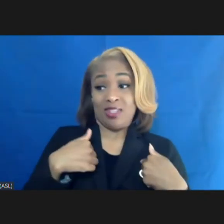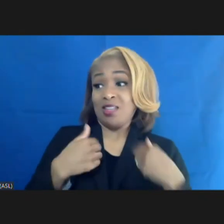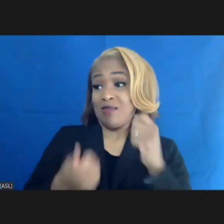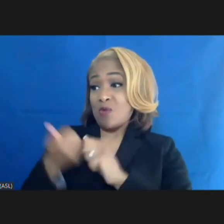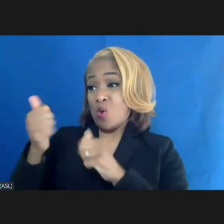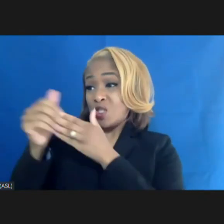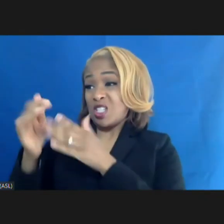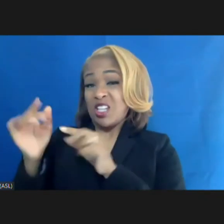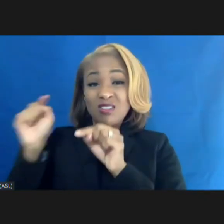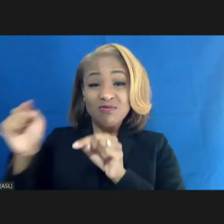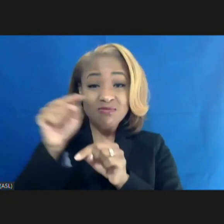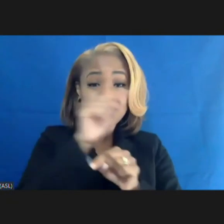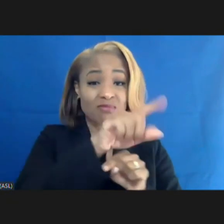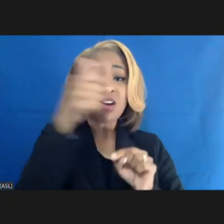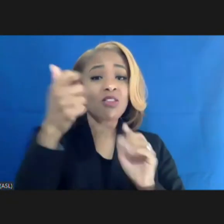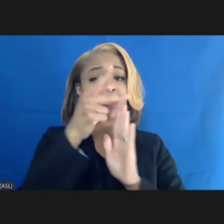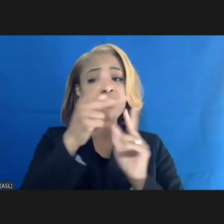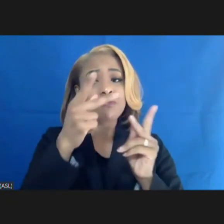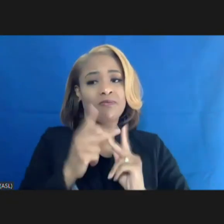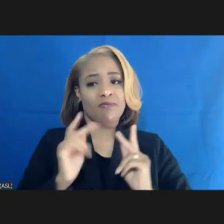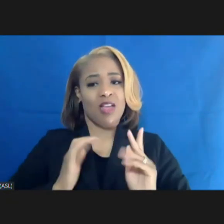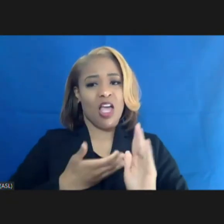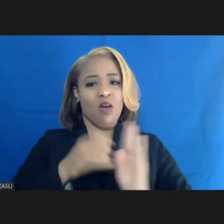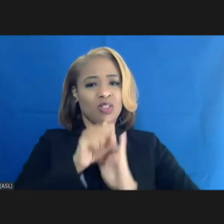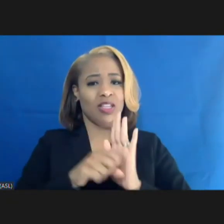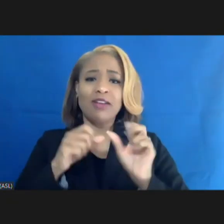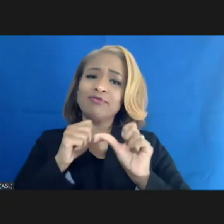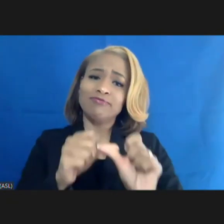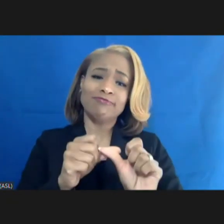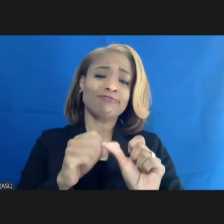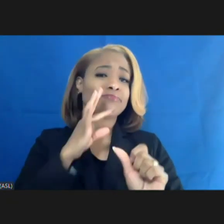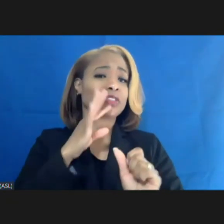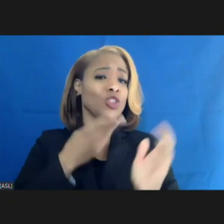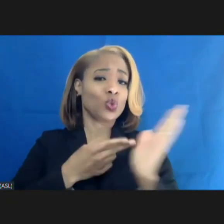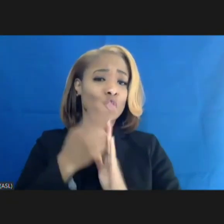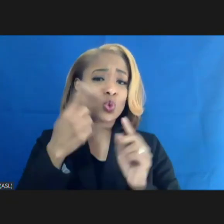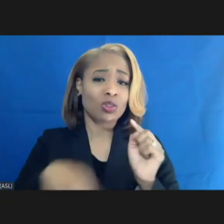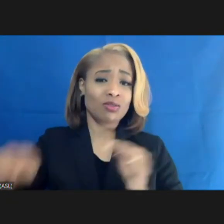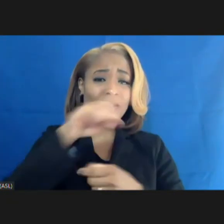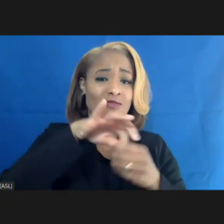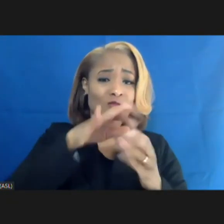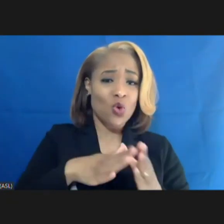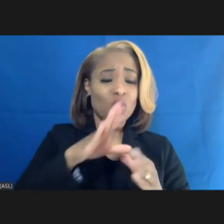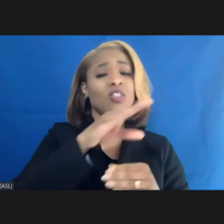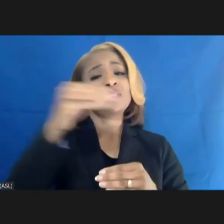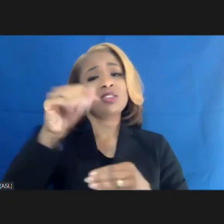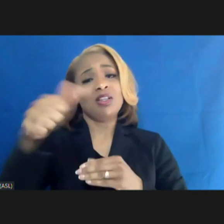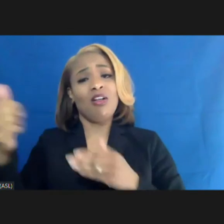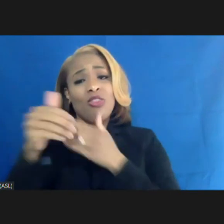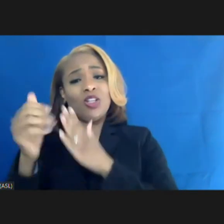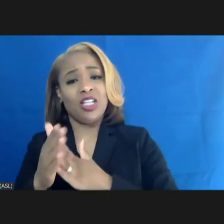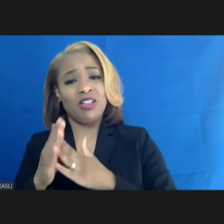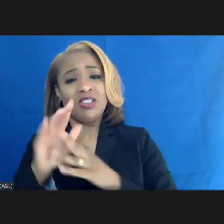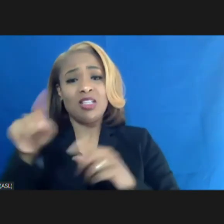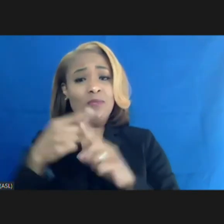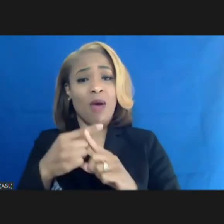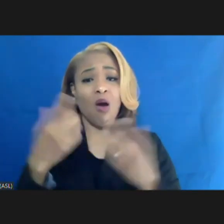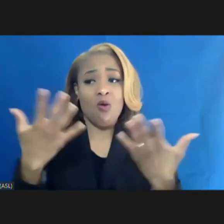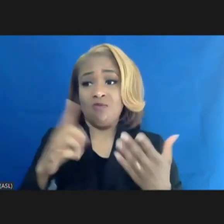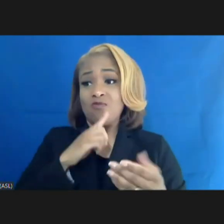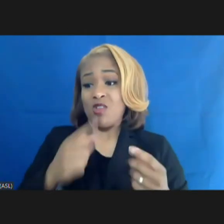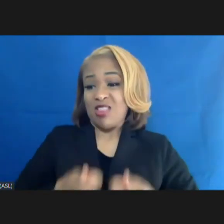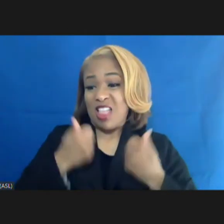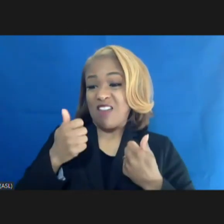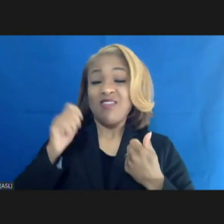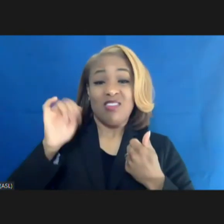various sectors throughout our state will continue to speak the truth to our voters and other leaders about the pernicious realities of this